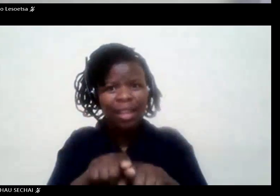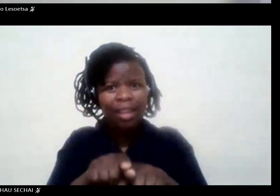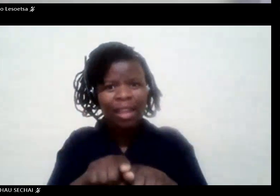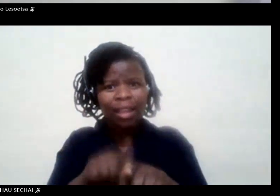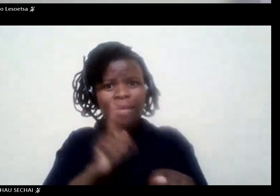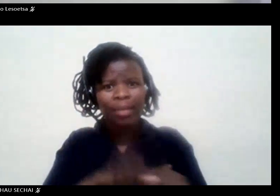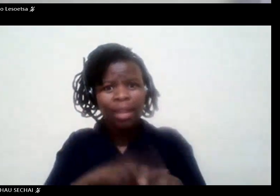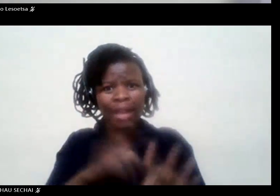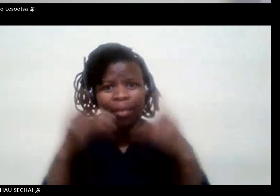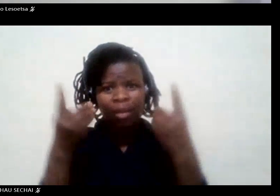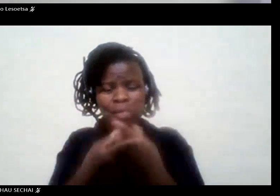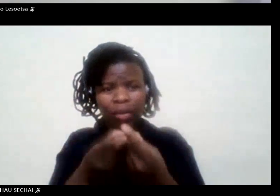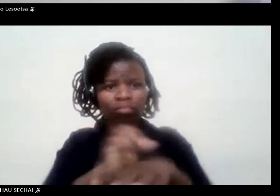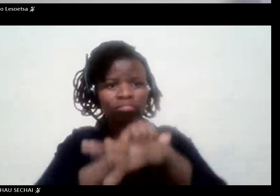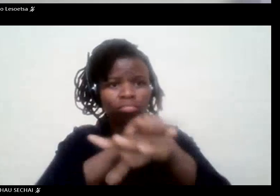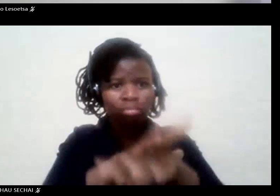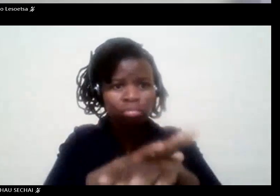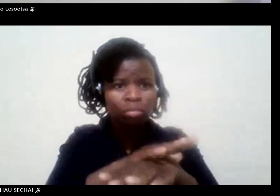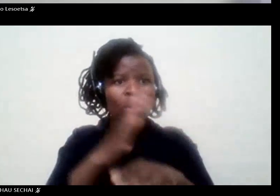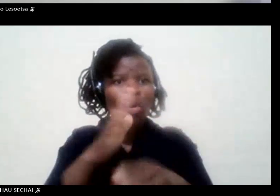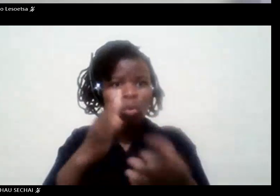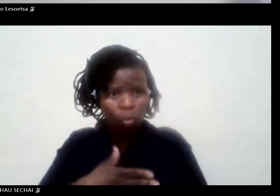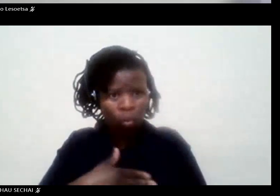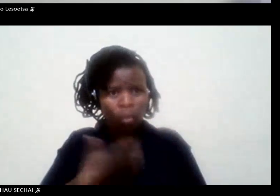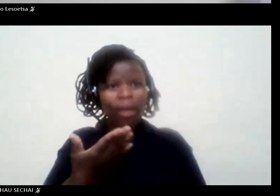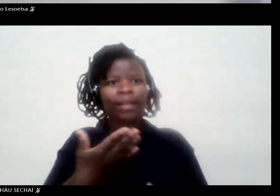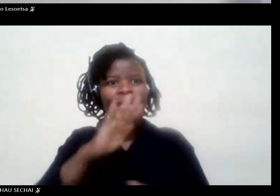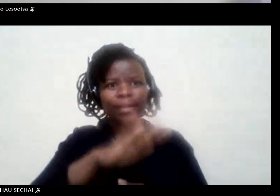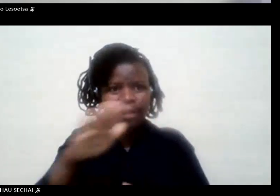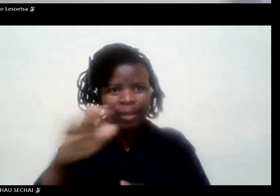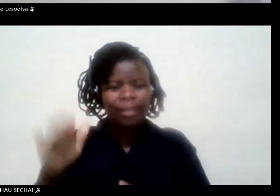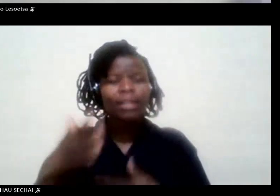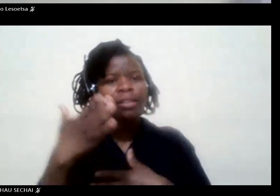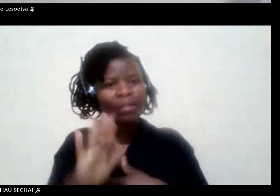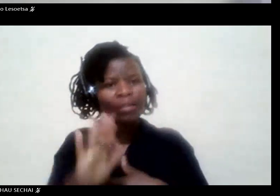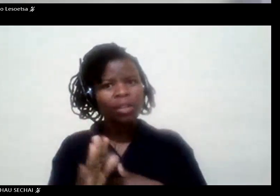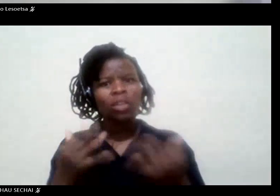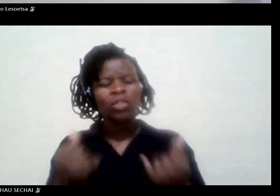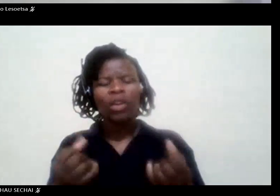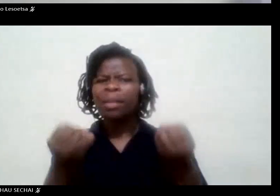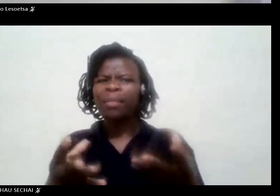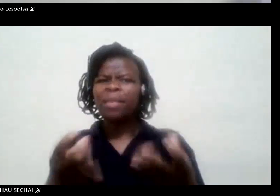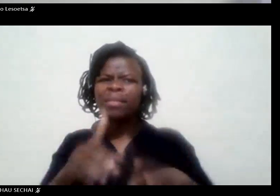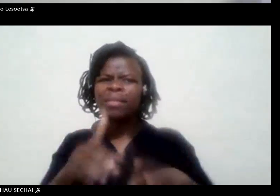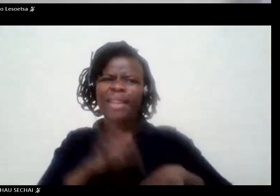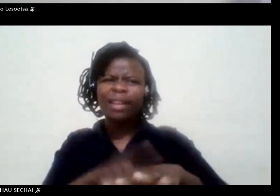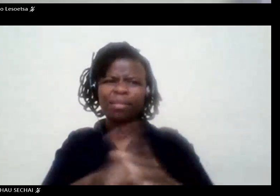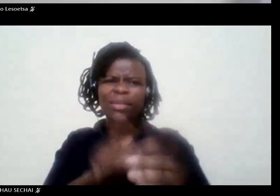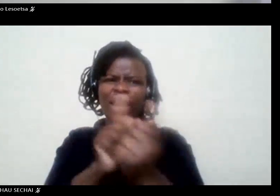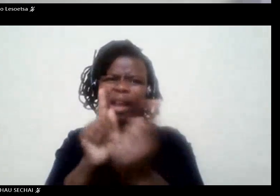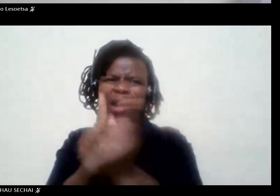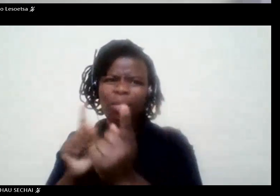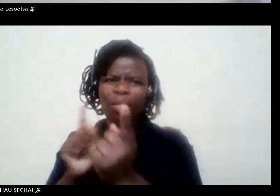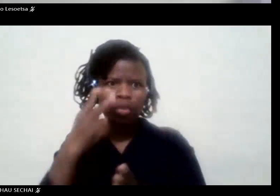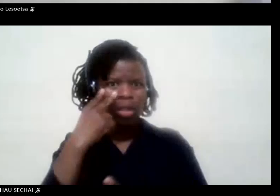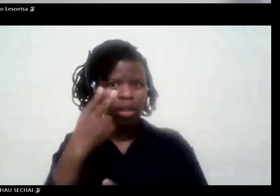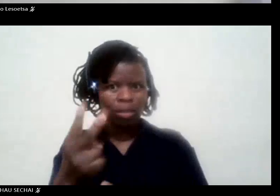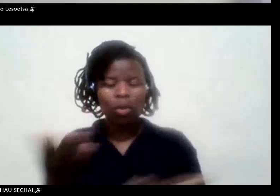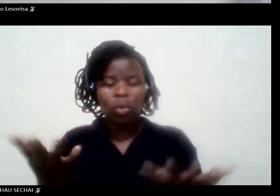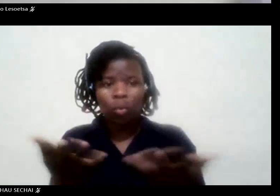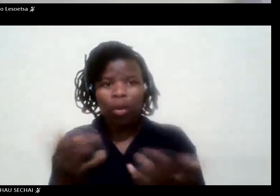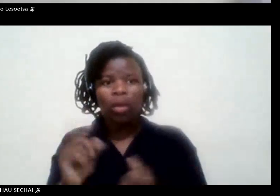that we just want to take the kids. Is it just for representation? Too many times, that's the approach we see, whereby